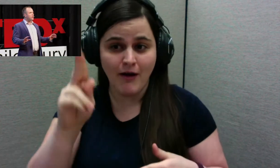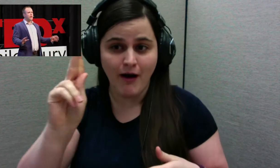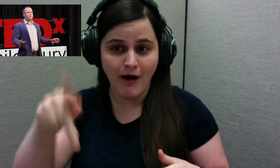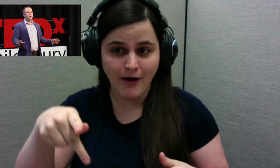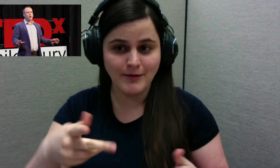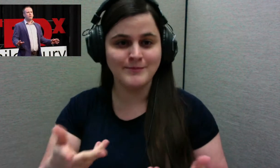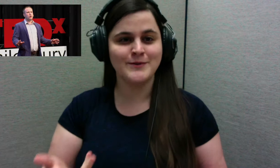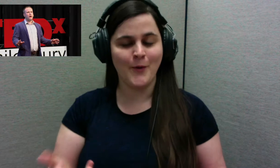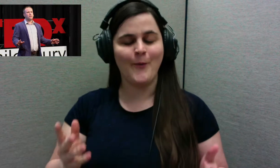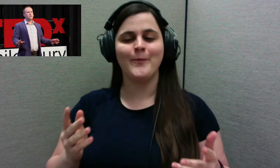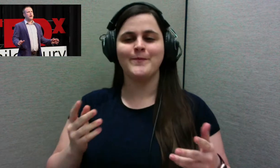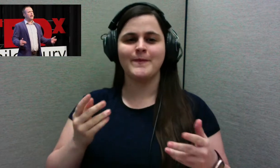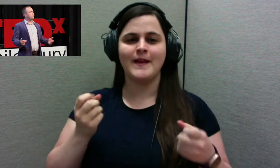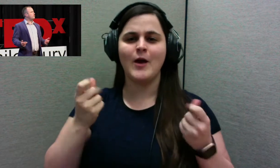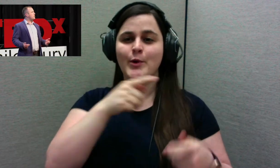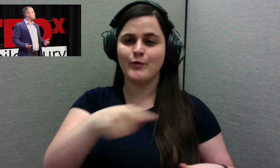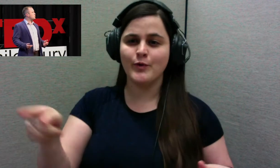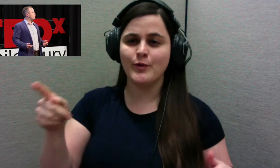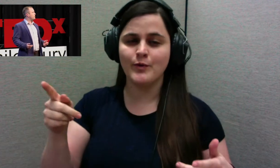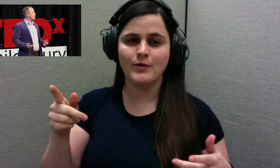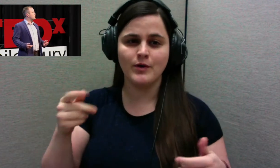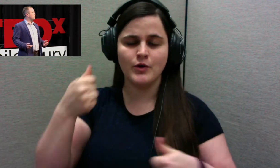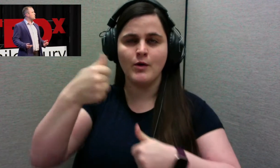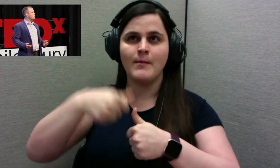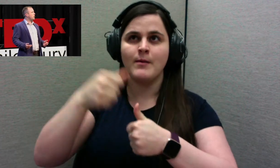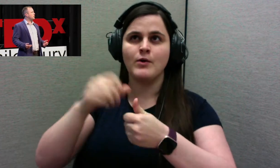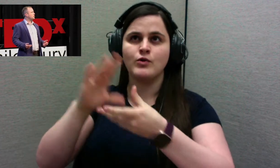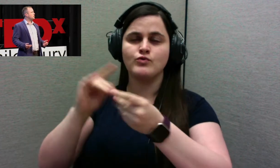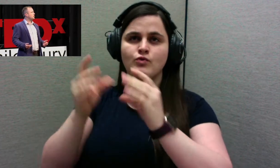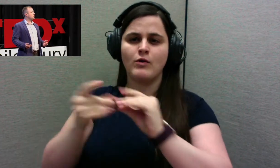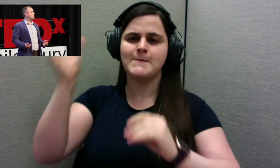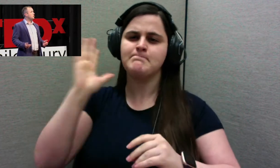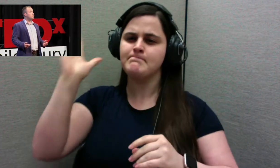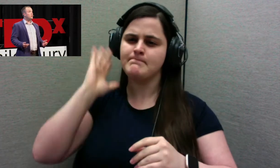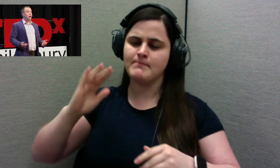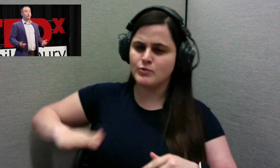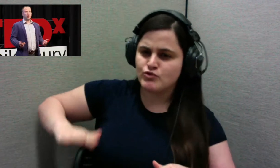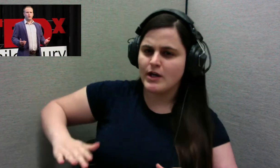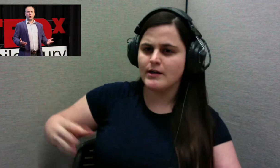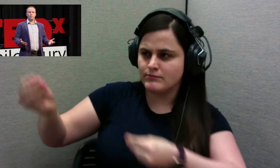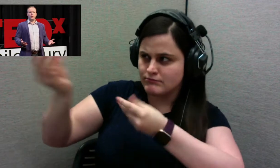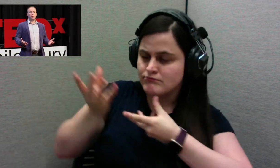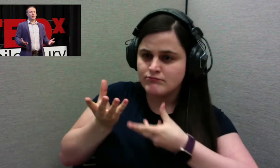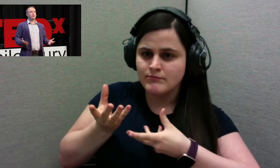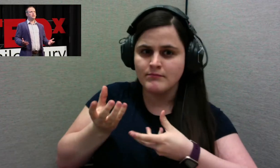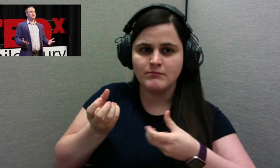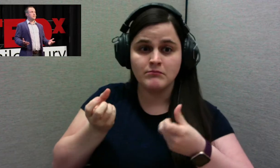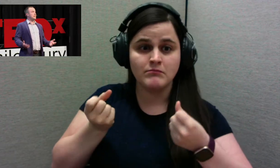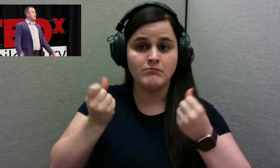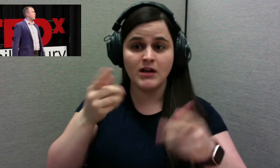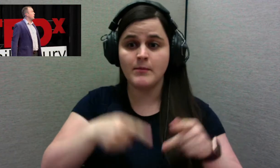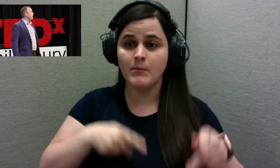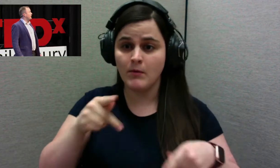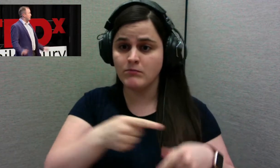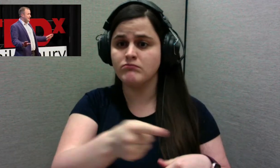have, again, by way of a show of hands, anybody who remembers a story they were told as a child? All right, there's a lot of people there. That's